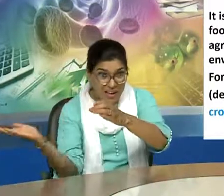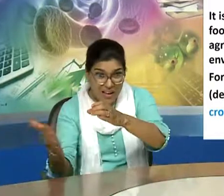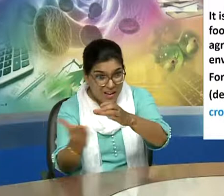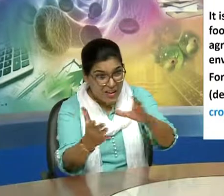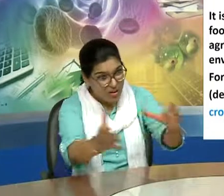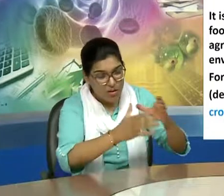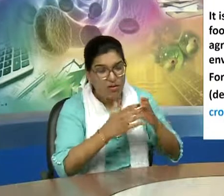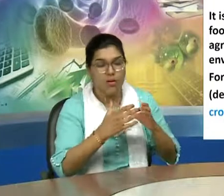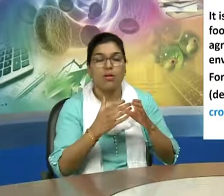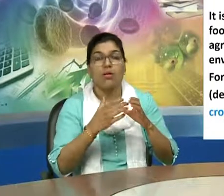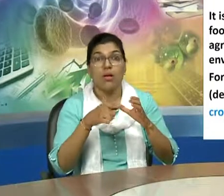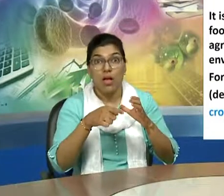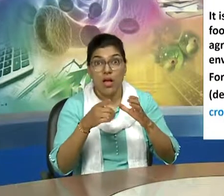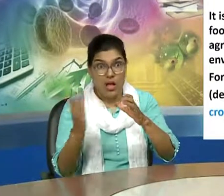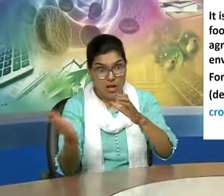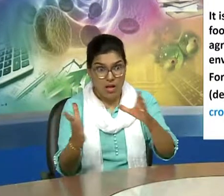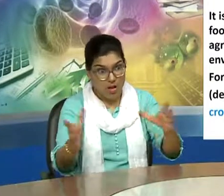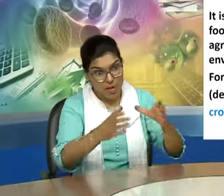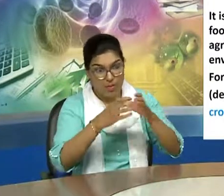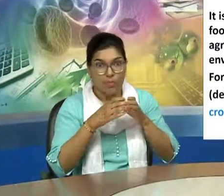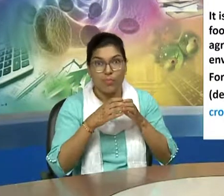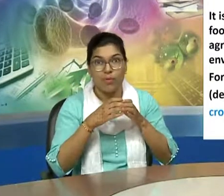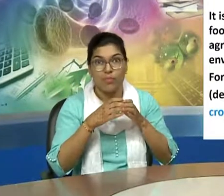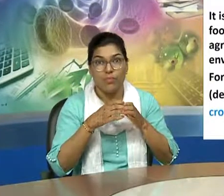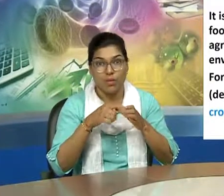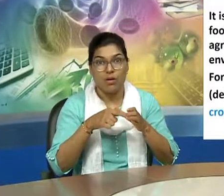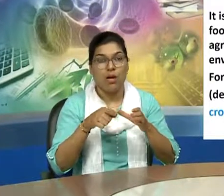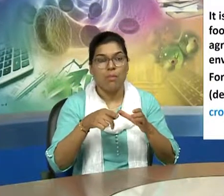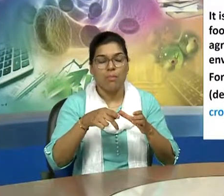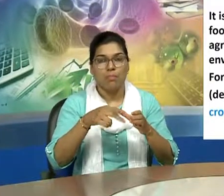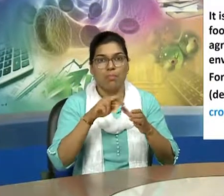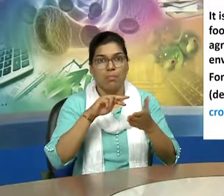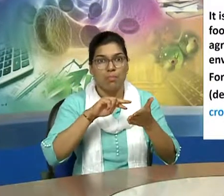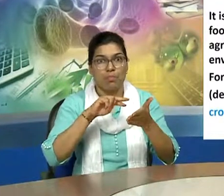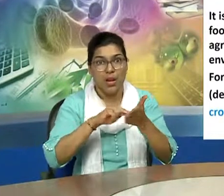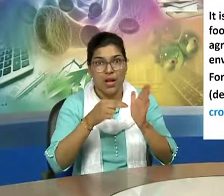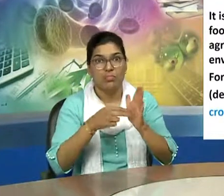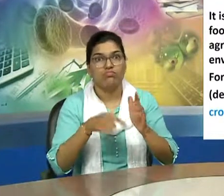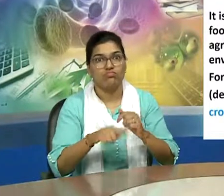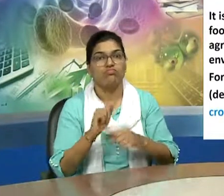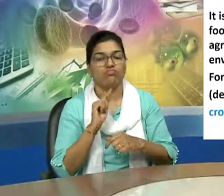like forests are cleared to grow crops.